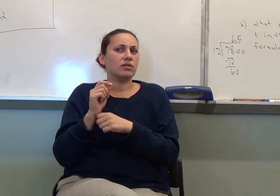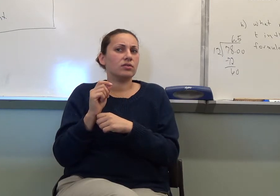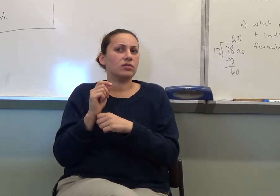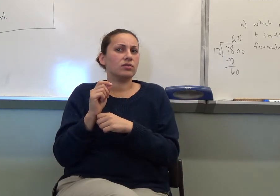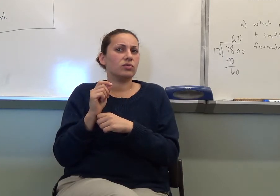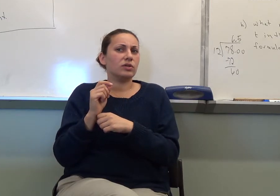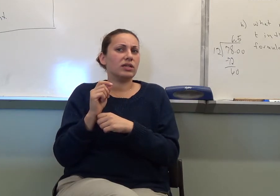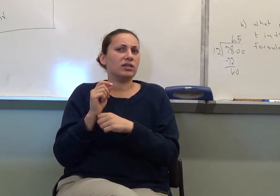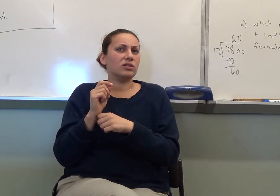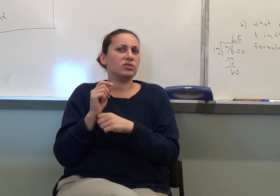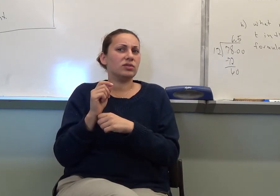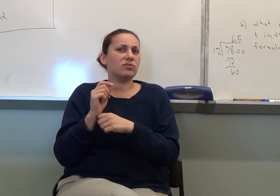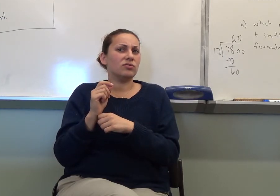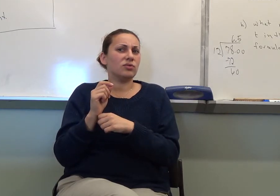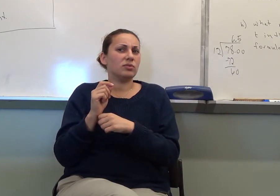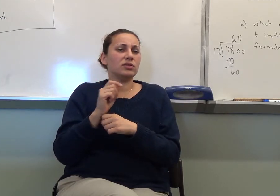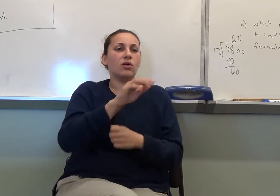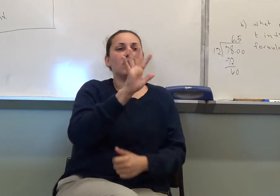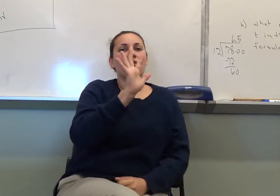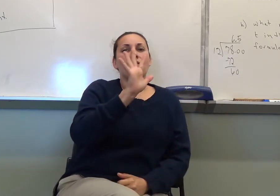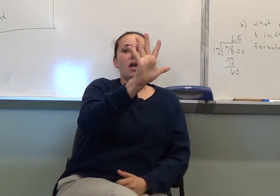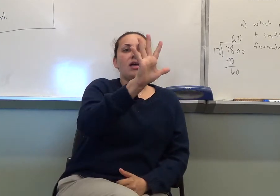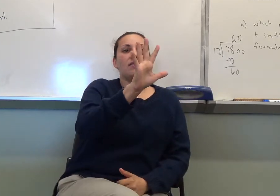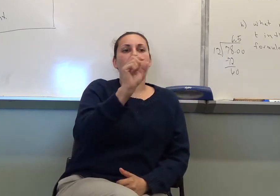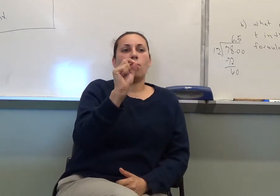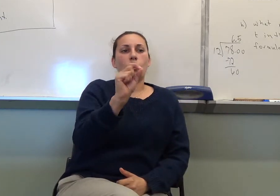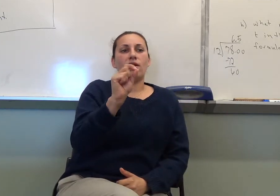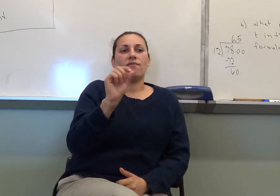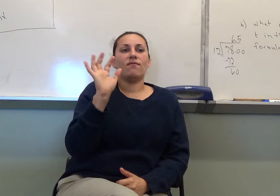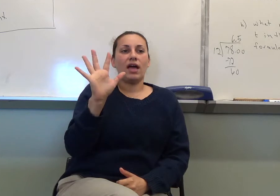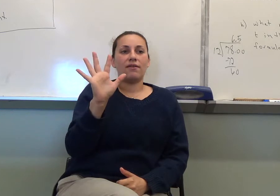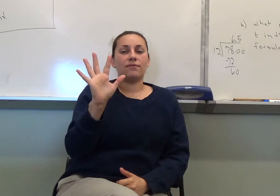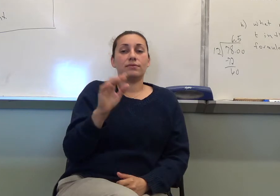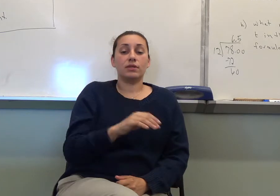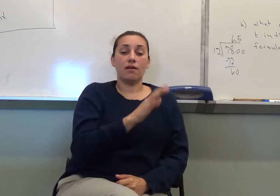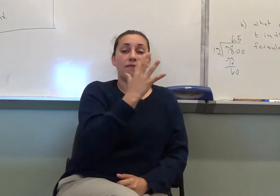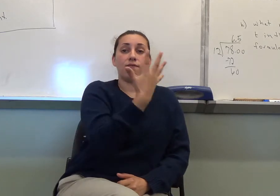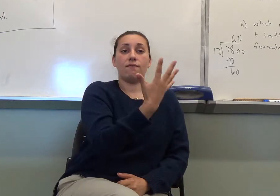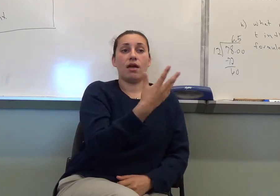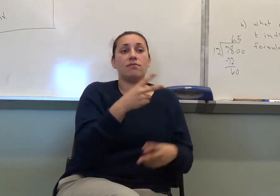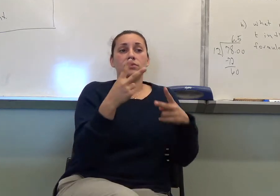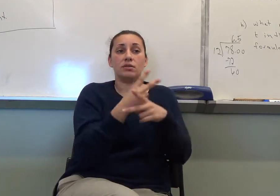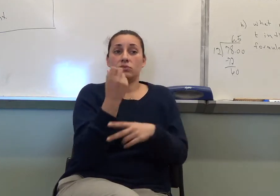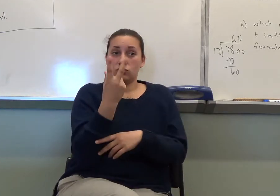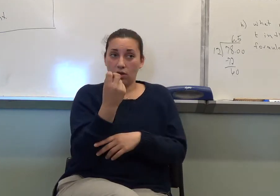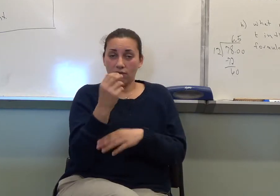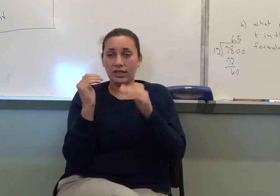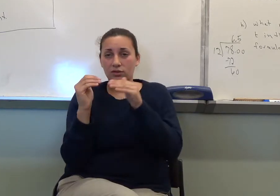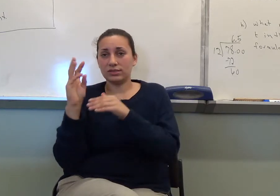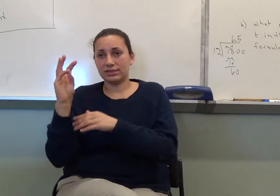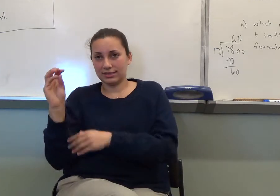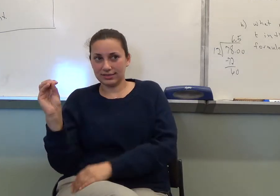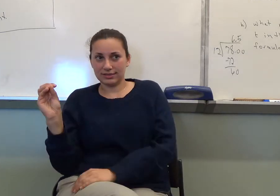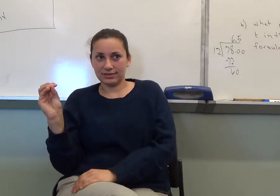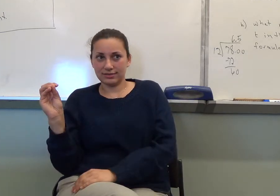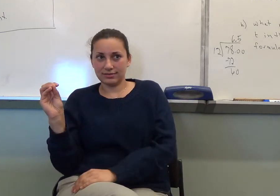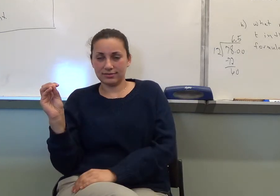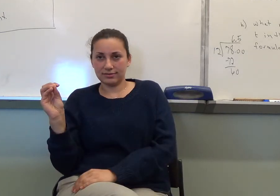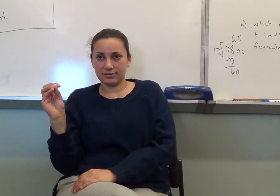5.5. 3 Because years, 5 times 12 is 60, and then you have 6 months, which is this other 0.5. Or